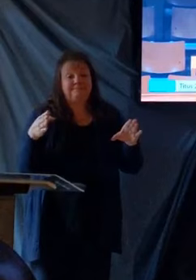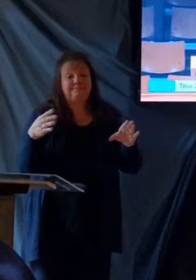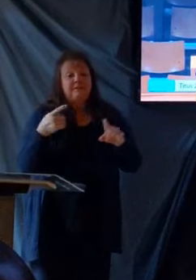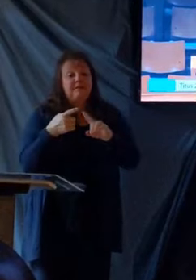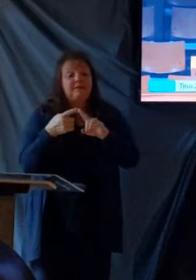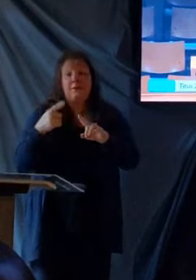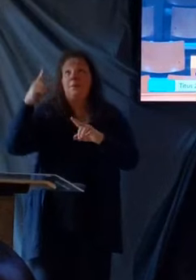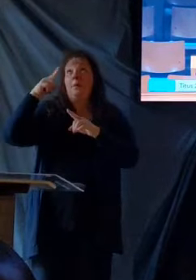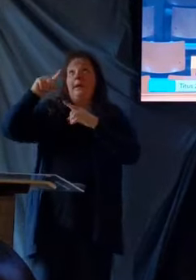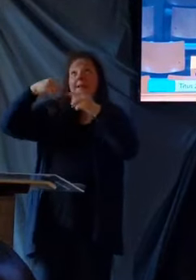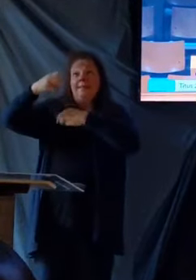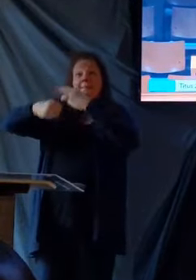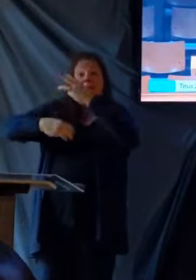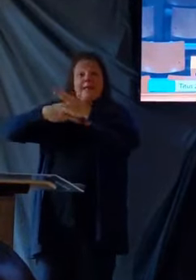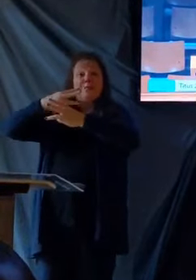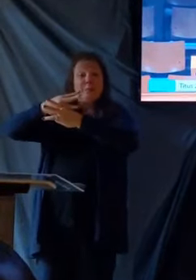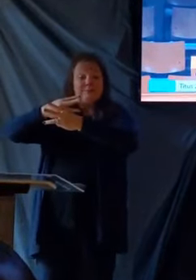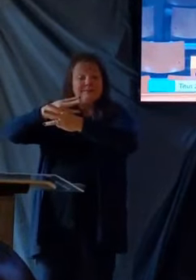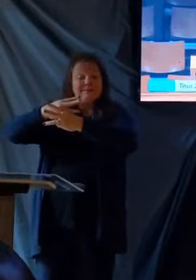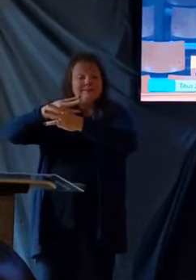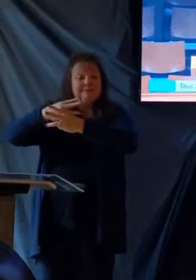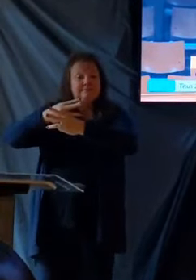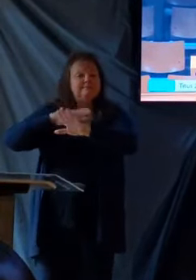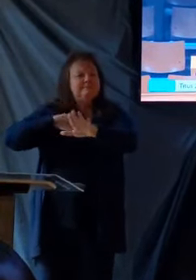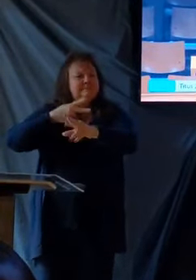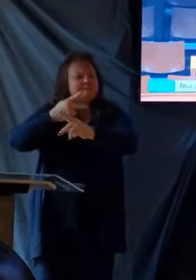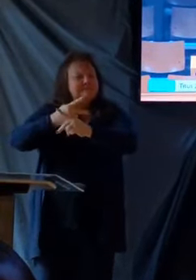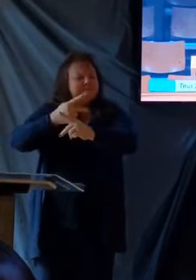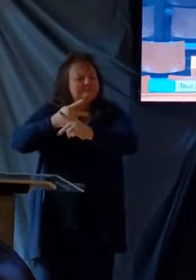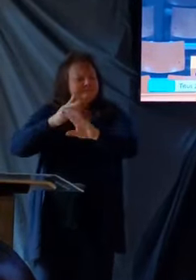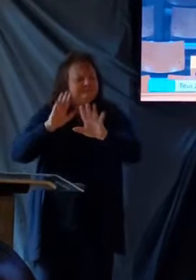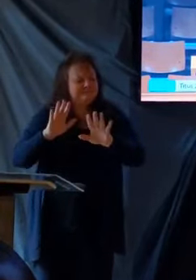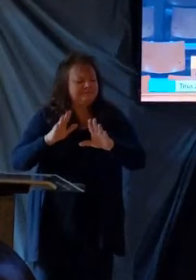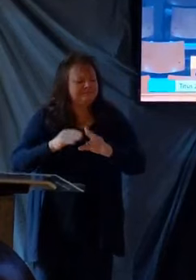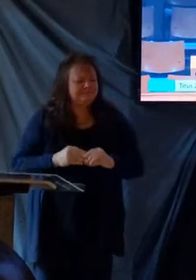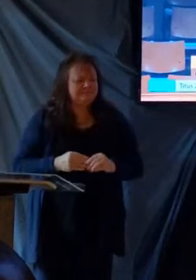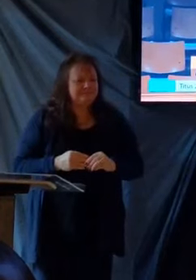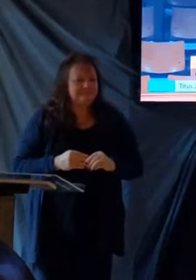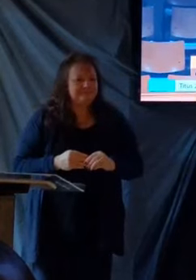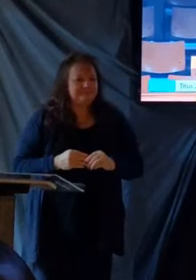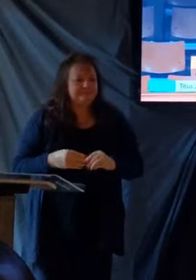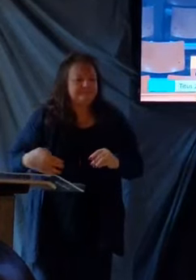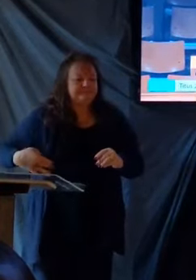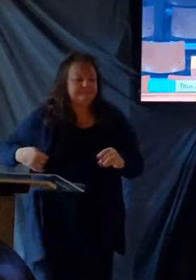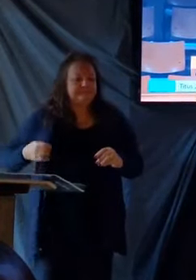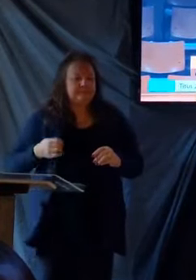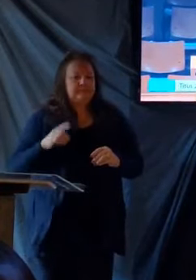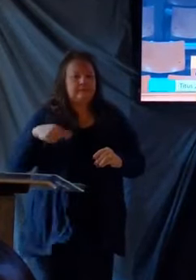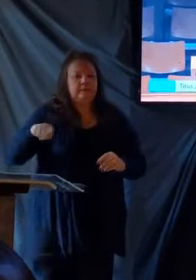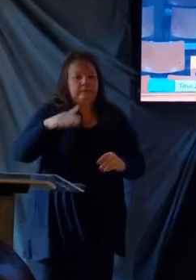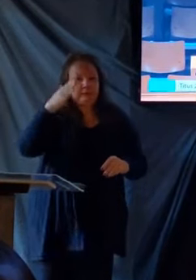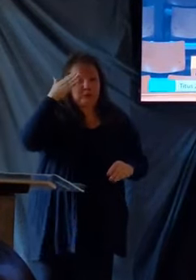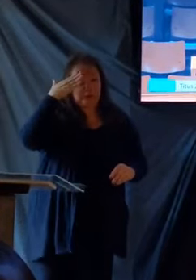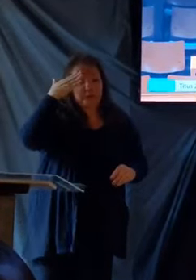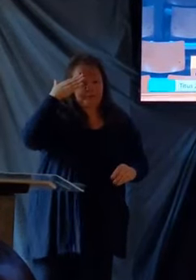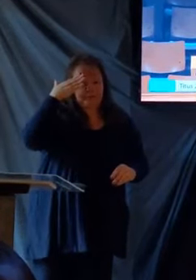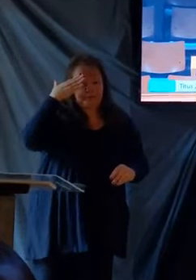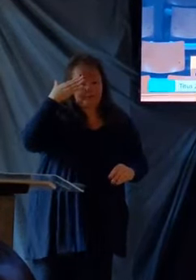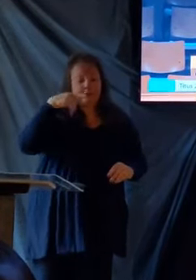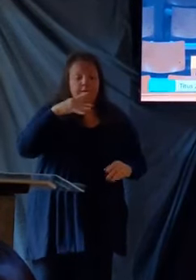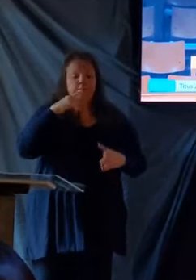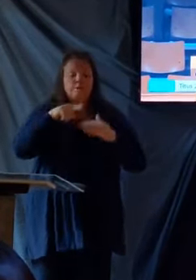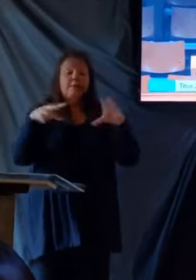from the creation. Now, I'll be careful here. I want to make you alert. They're